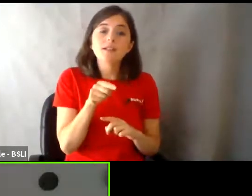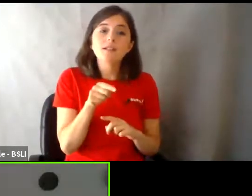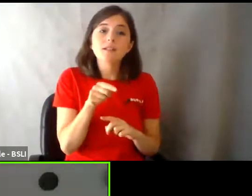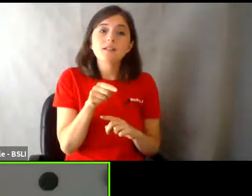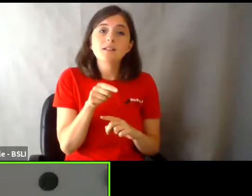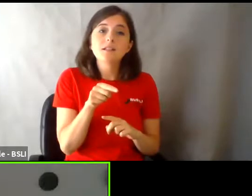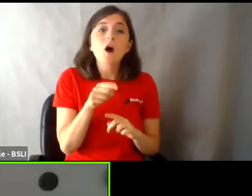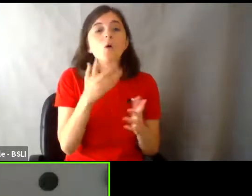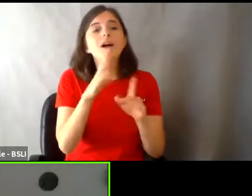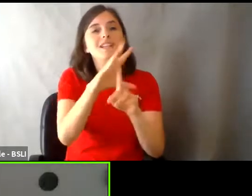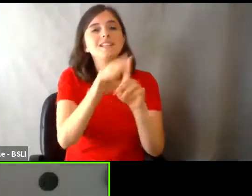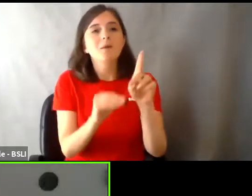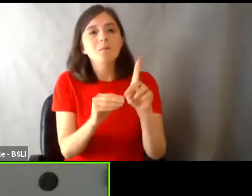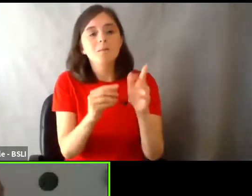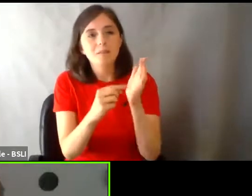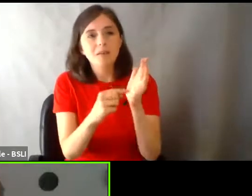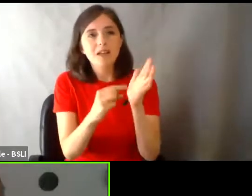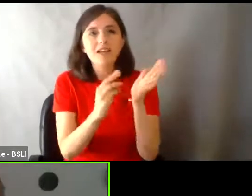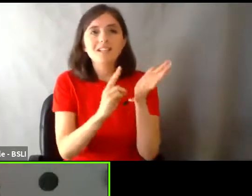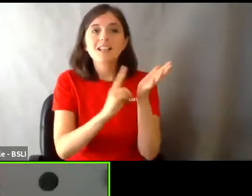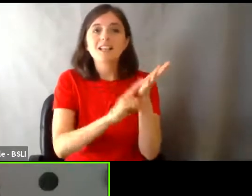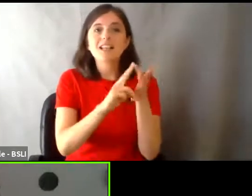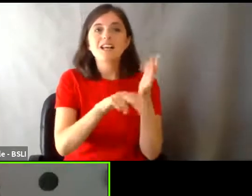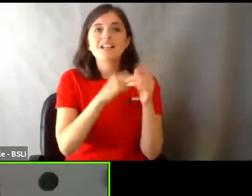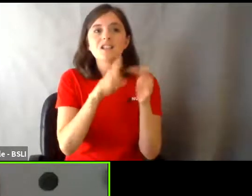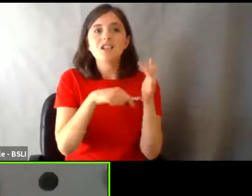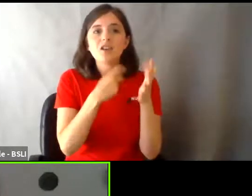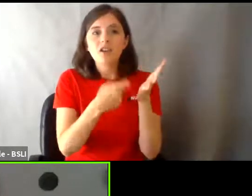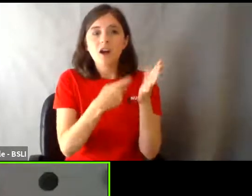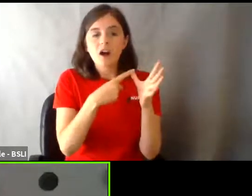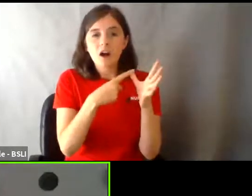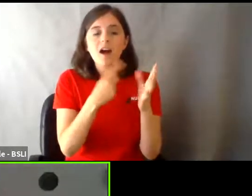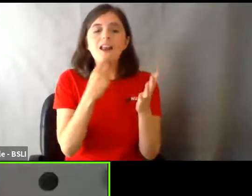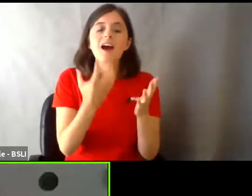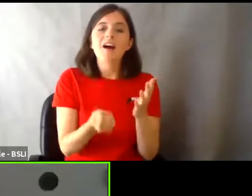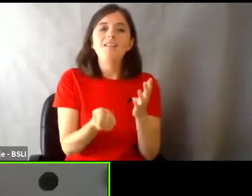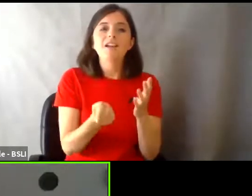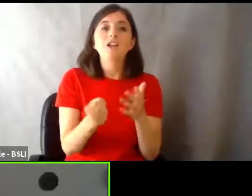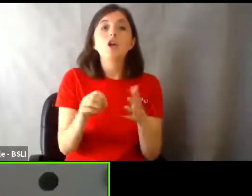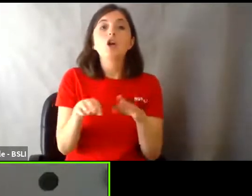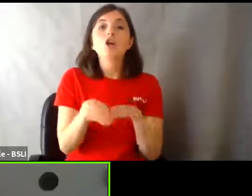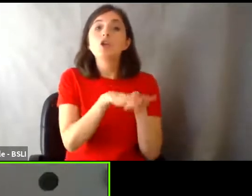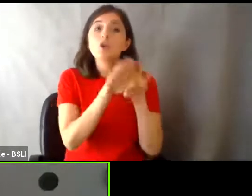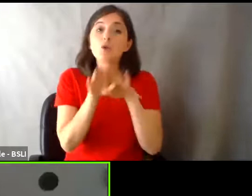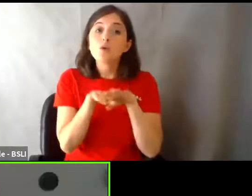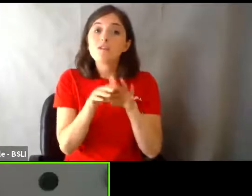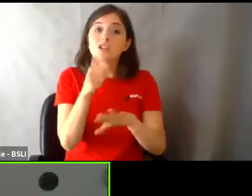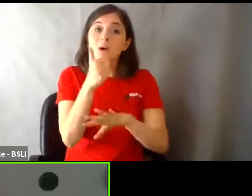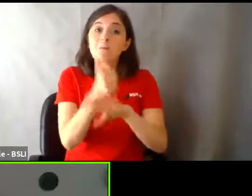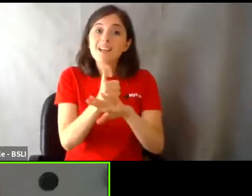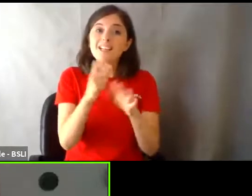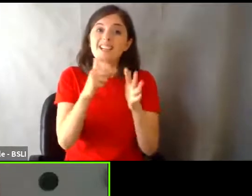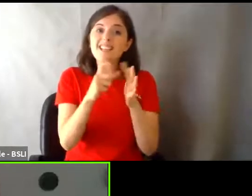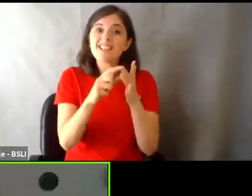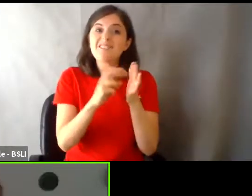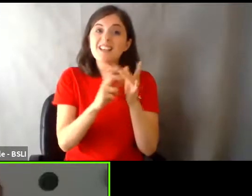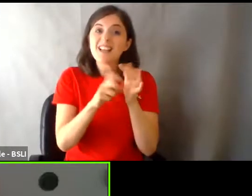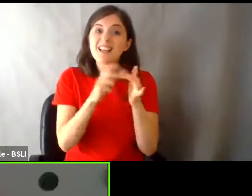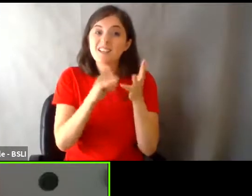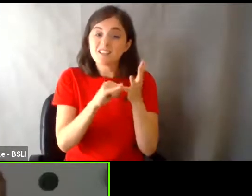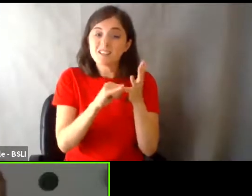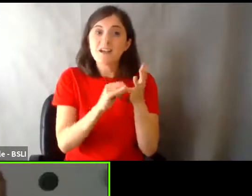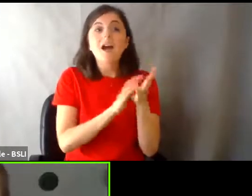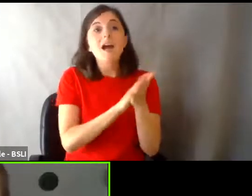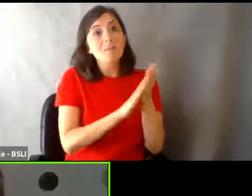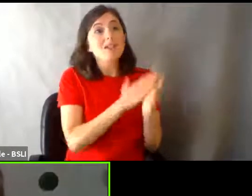a kind of universal basic dividend. So as well as having everything that you need to live at the point of use, so you